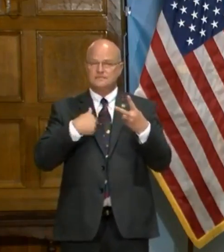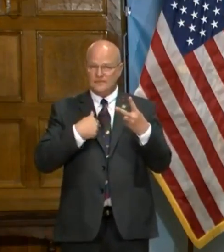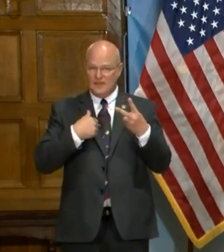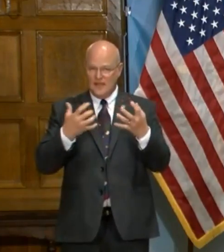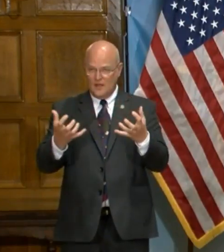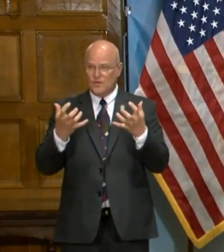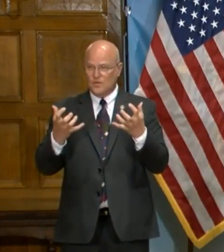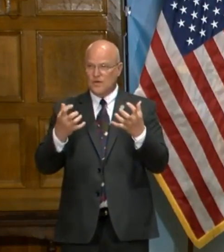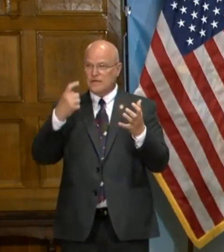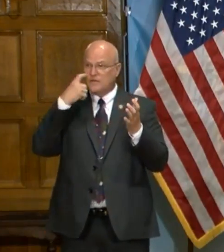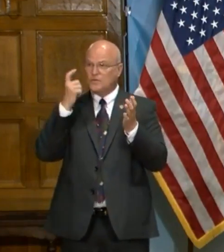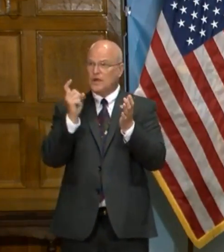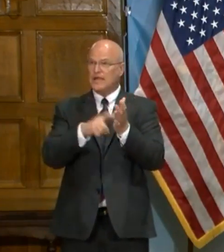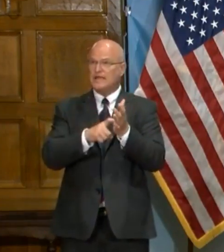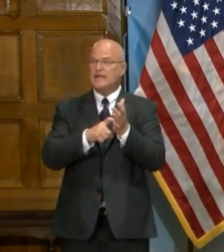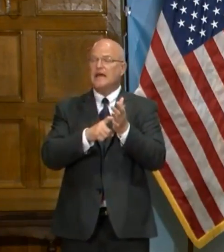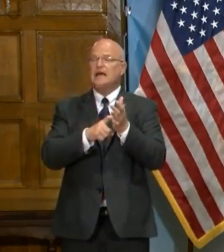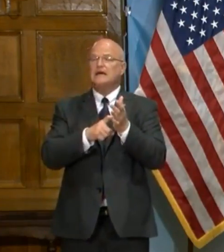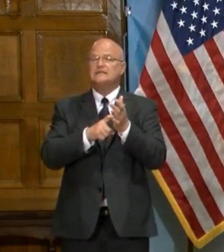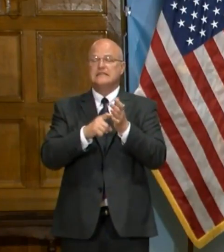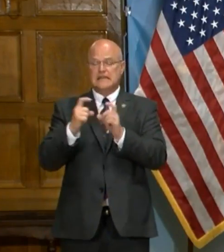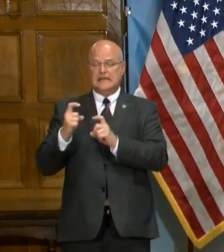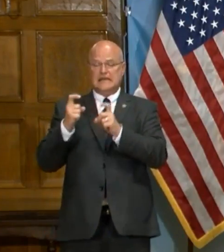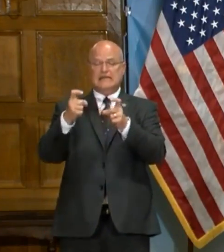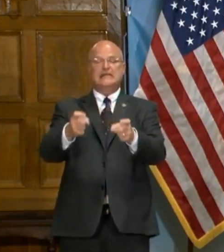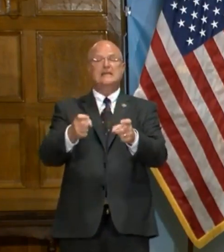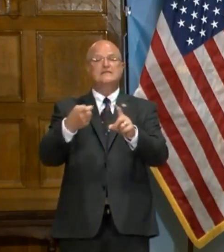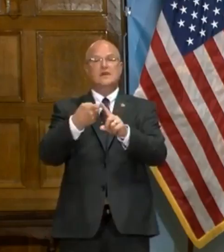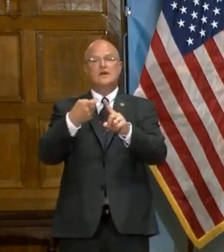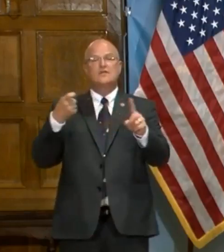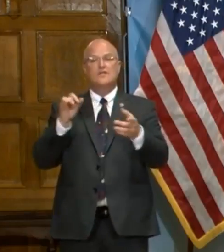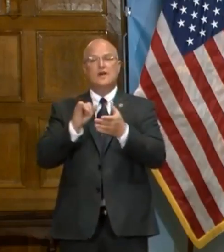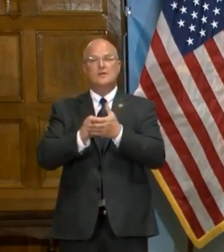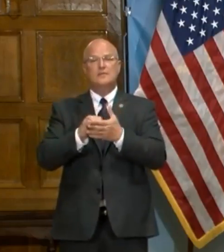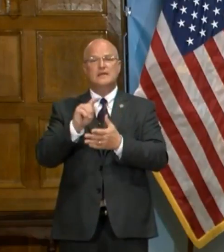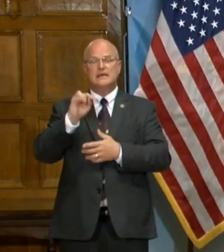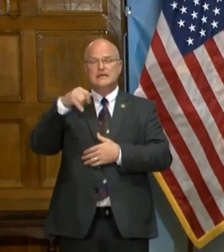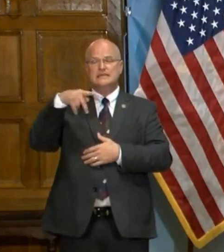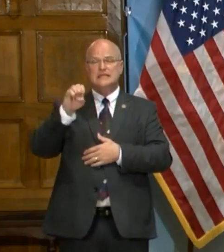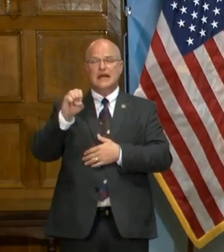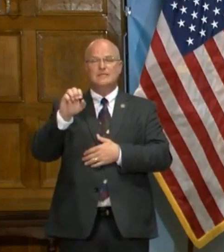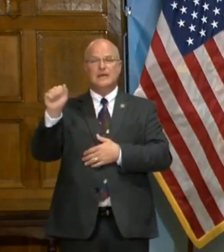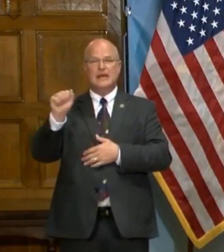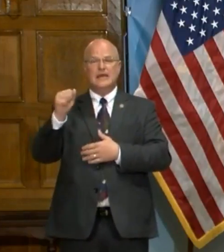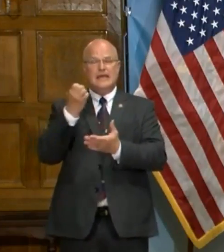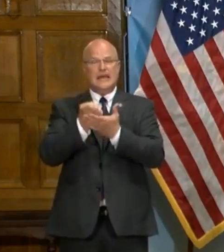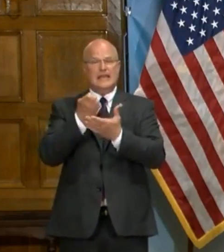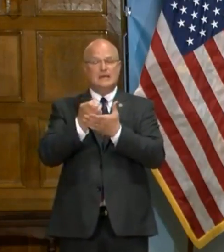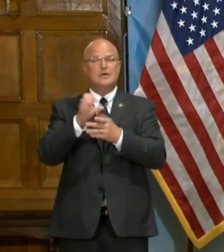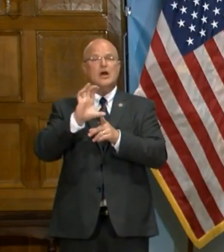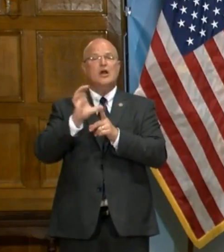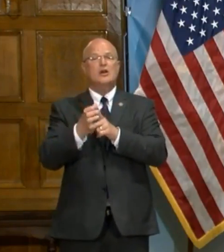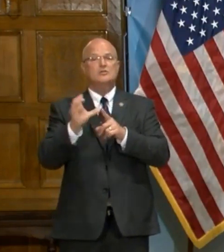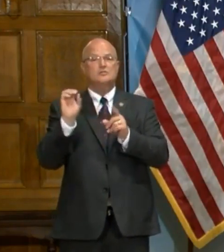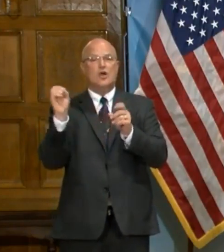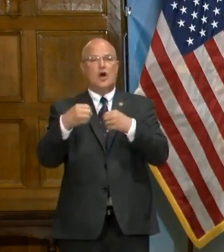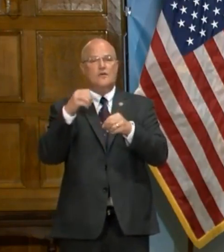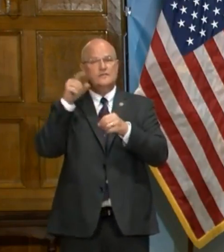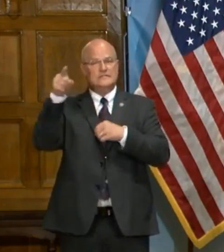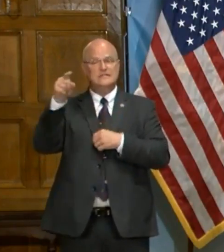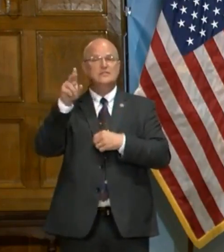wanted to recognize a gift from the Taipei Economic and Cultural Office in